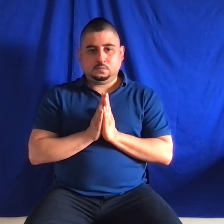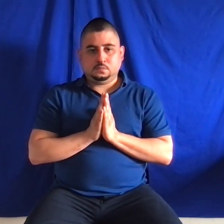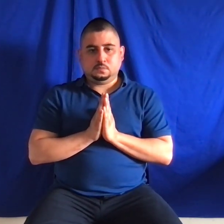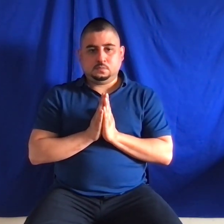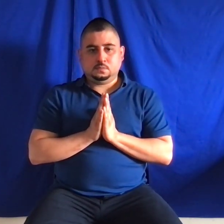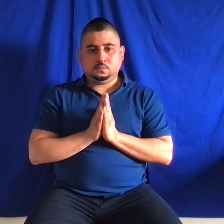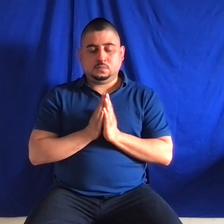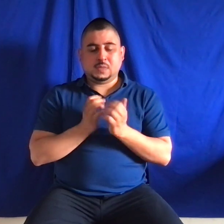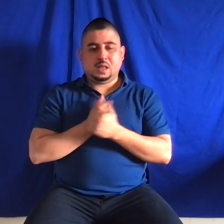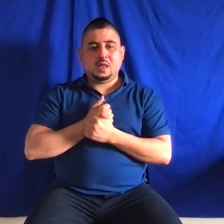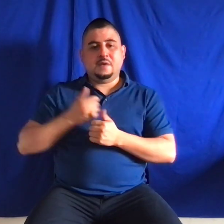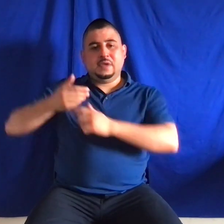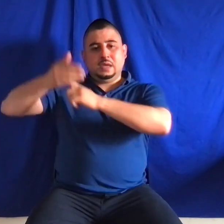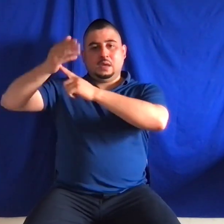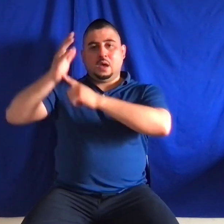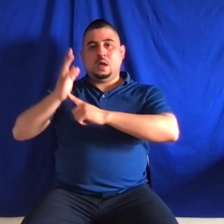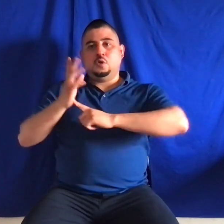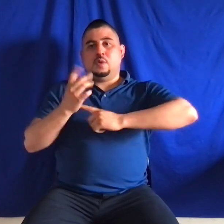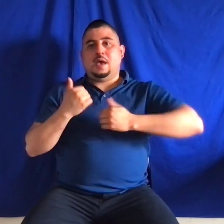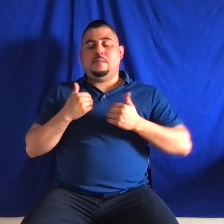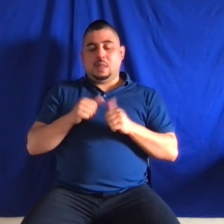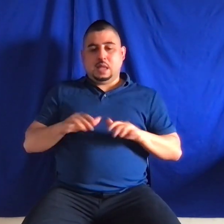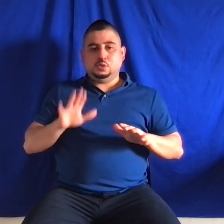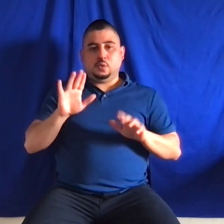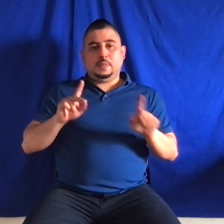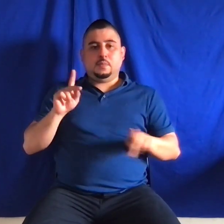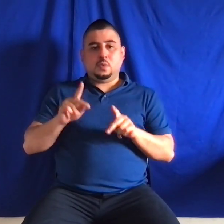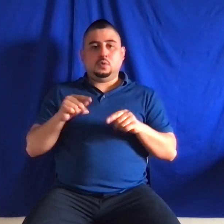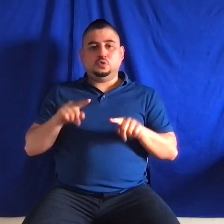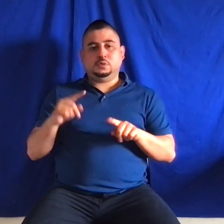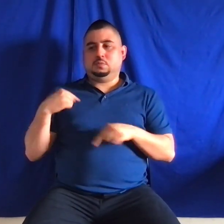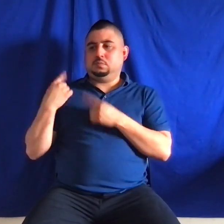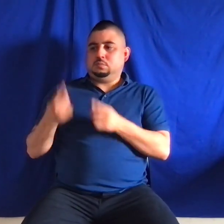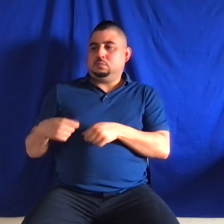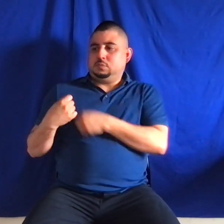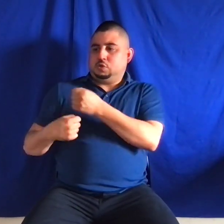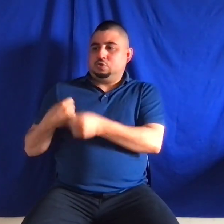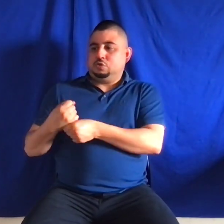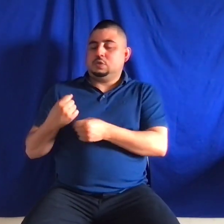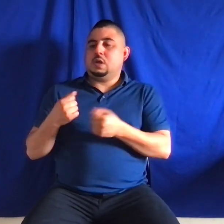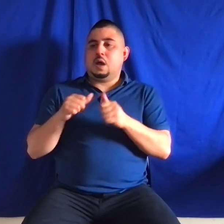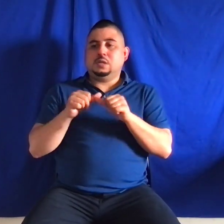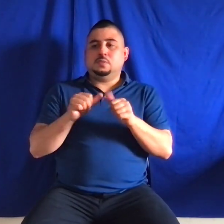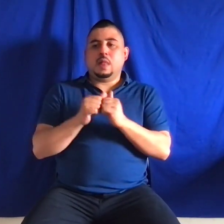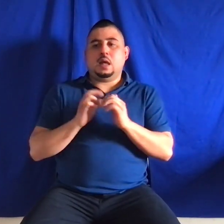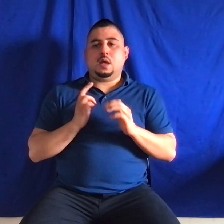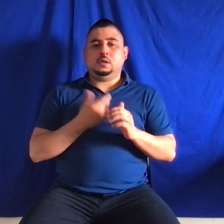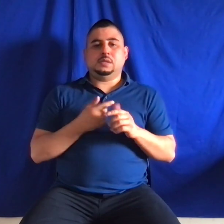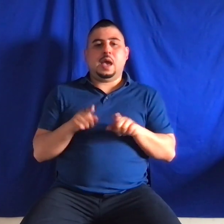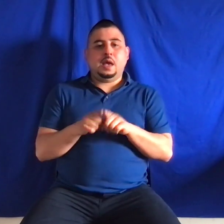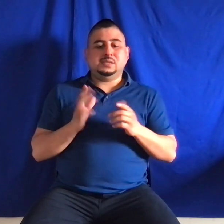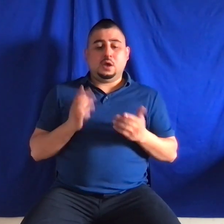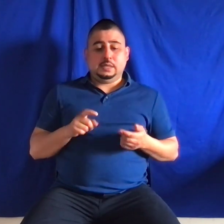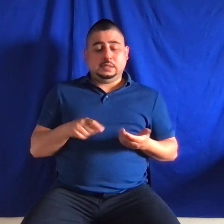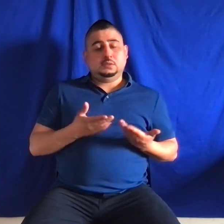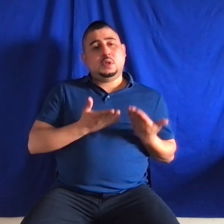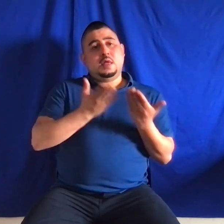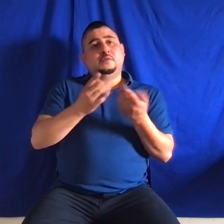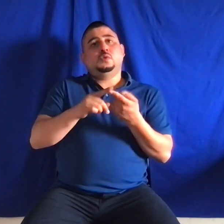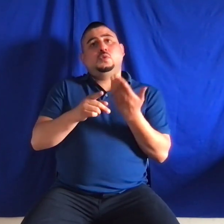Loving God, you have blessed your people through all generations. Continue to bless us as we lift our needs to you. Listen to our prayers